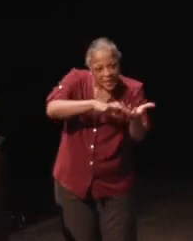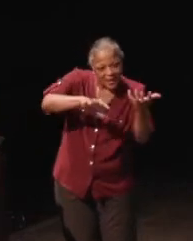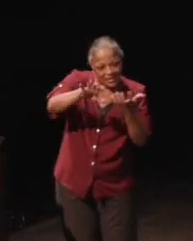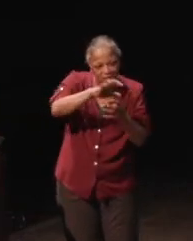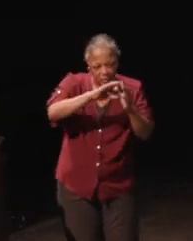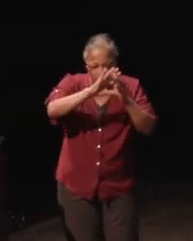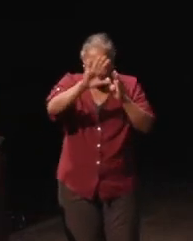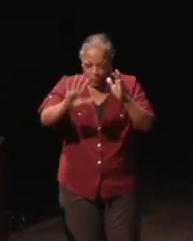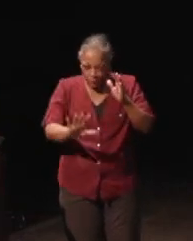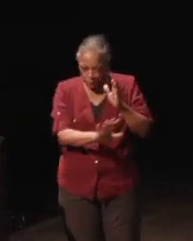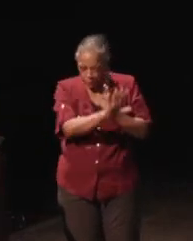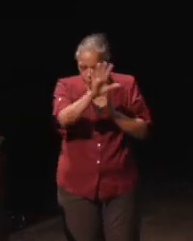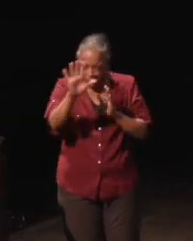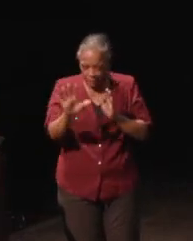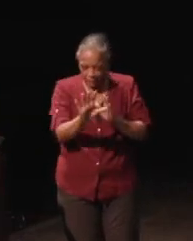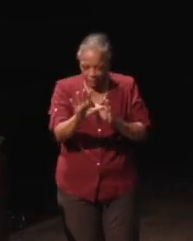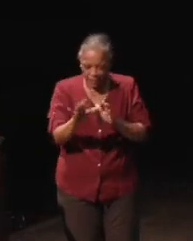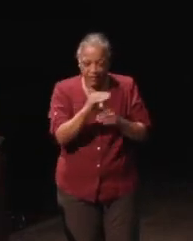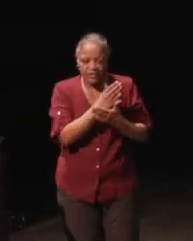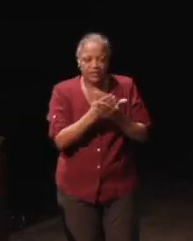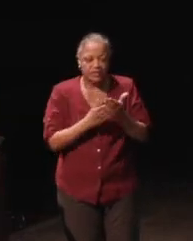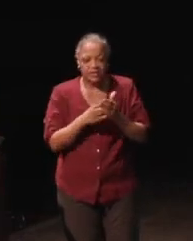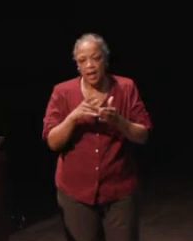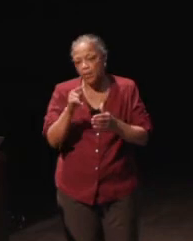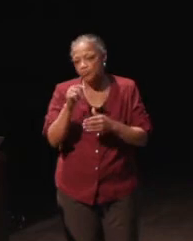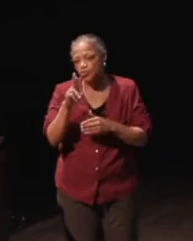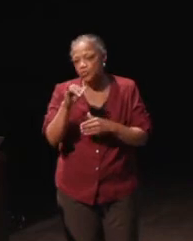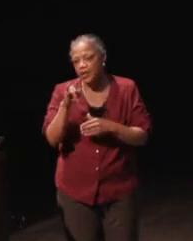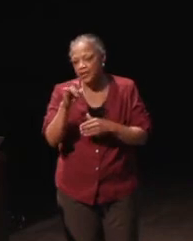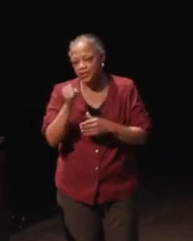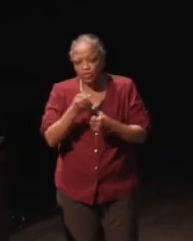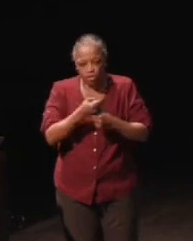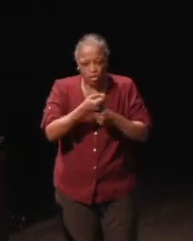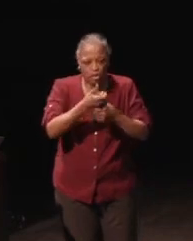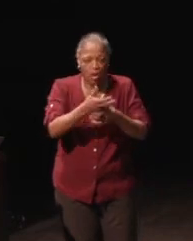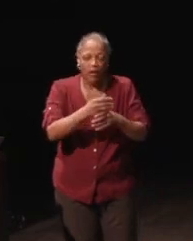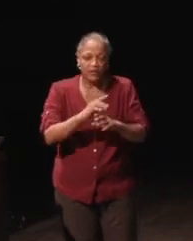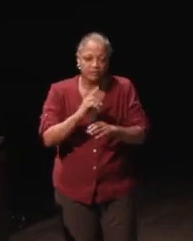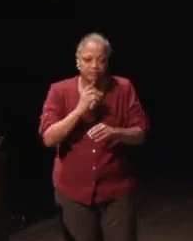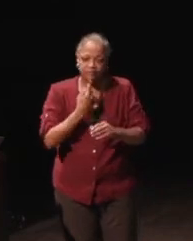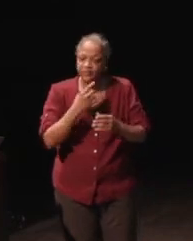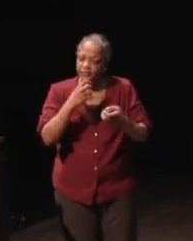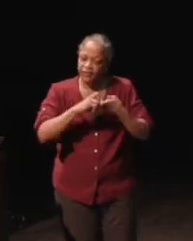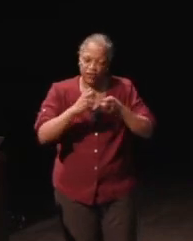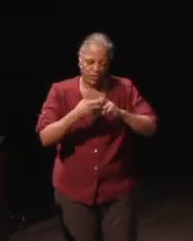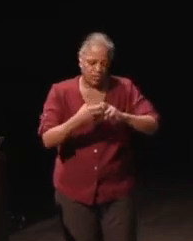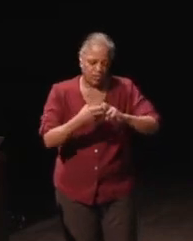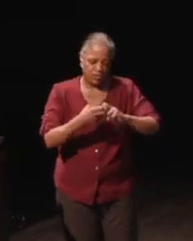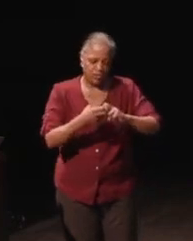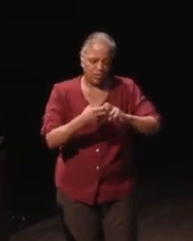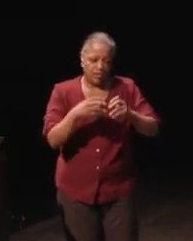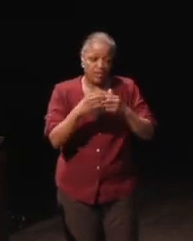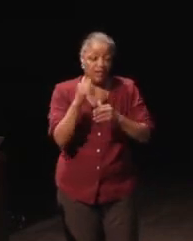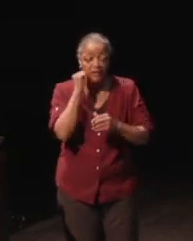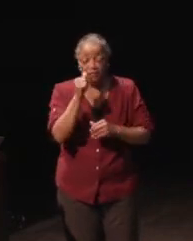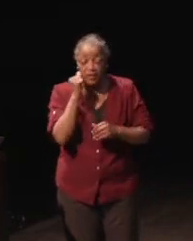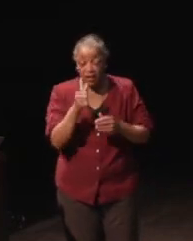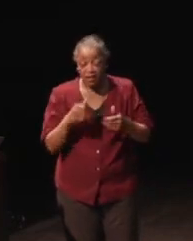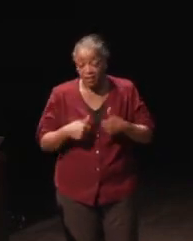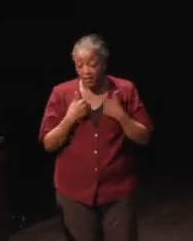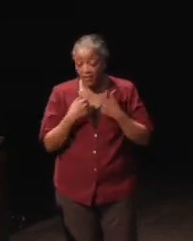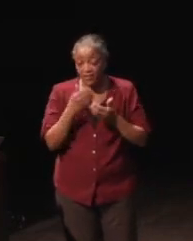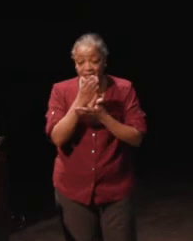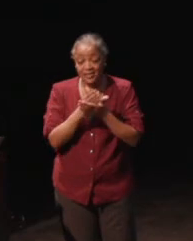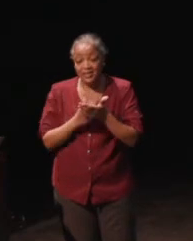profile, right? And that there are some traits that can cause pronounced difficulties in everyday life, and then